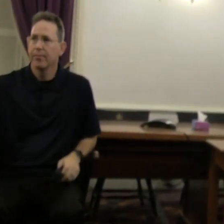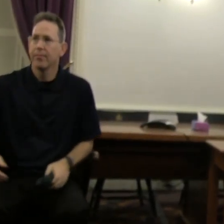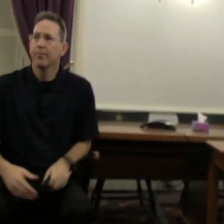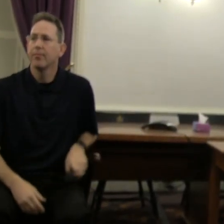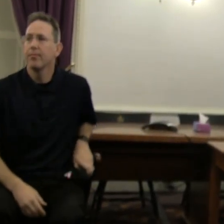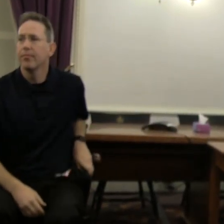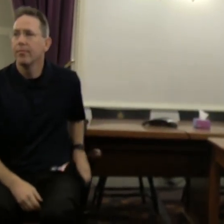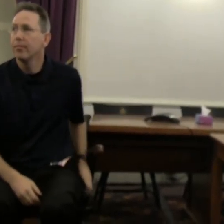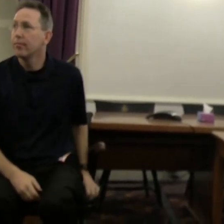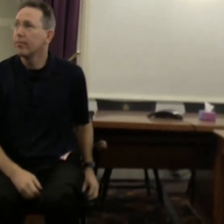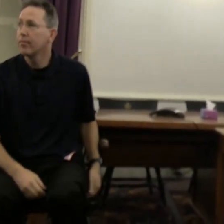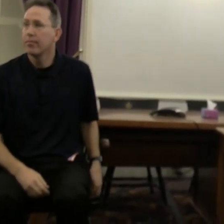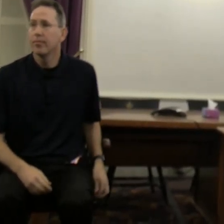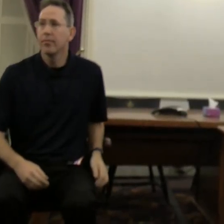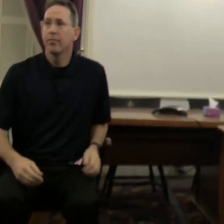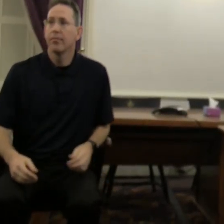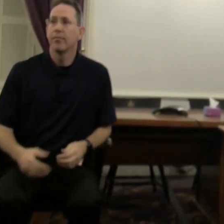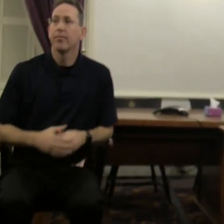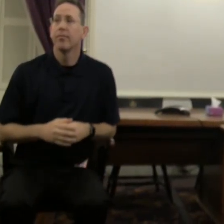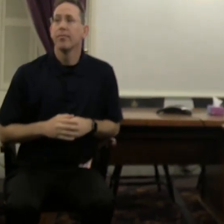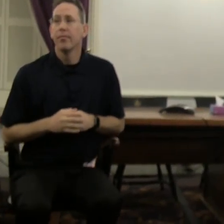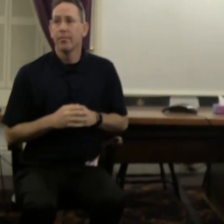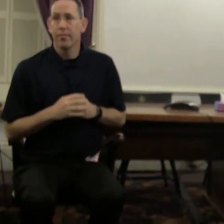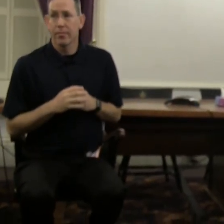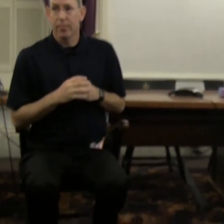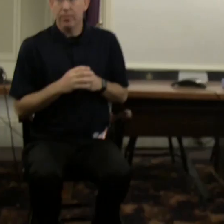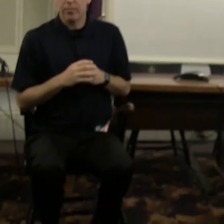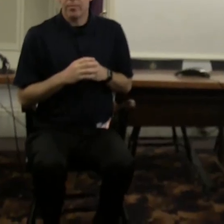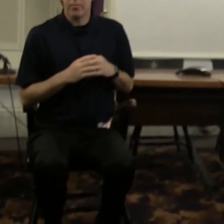a wonderful Disability Awareness Day, and thank you.